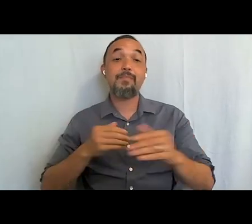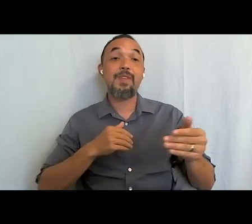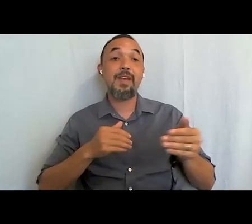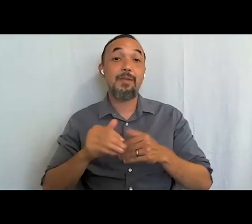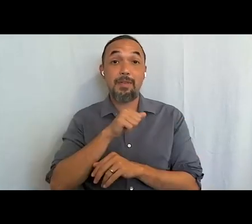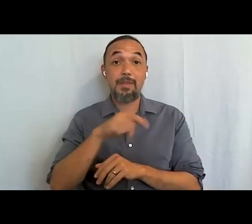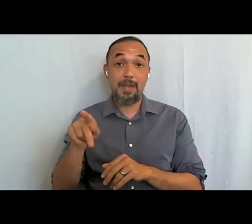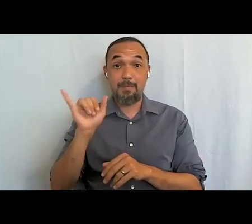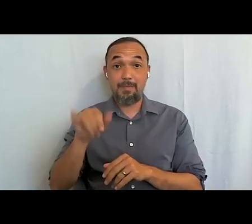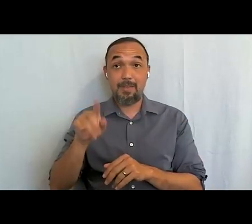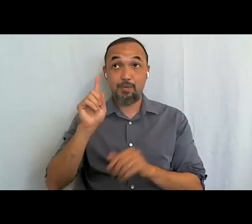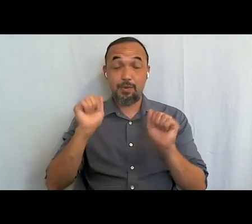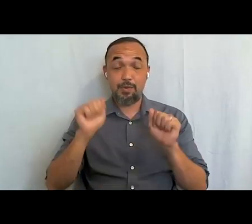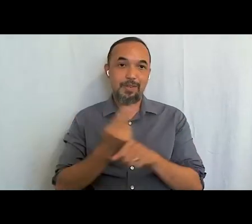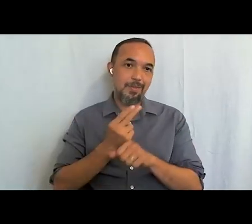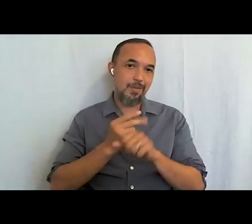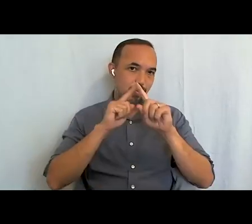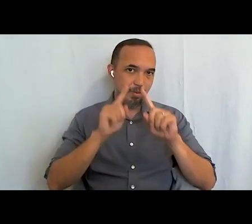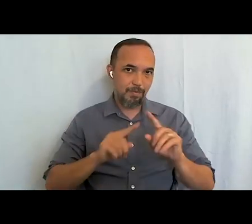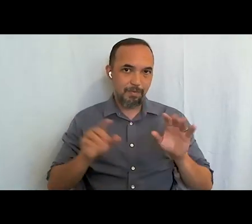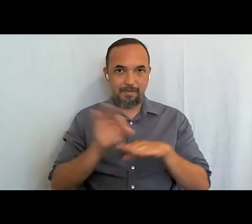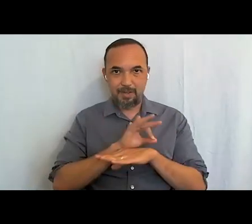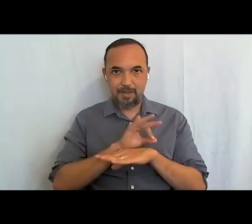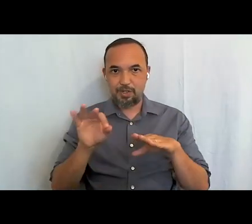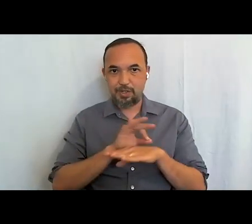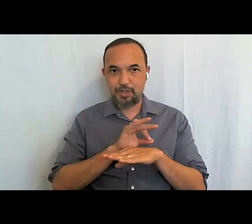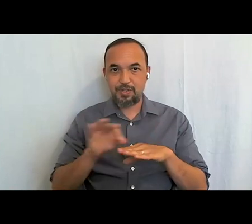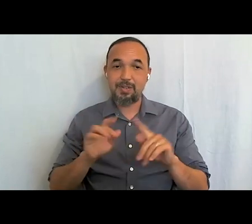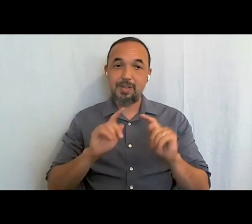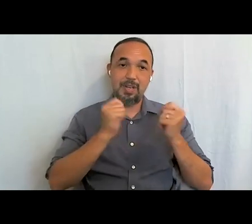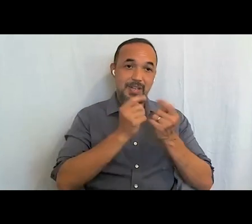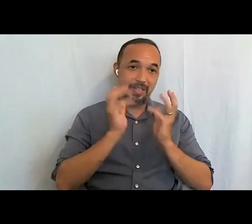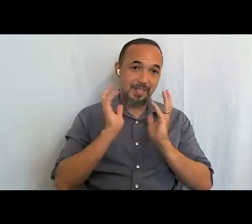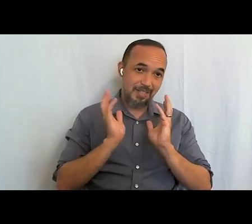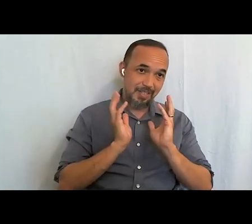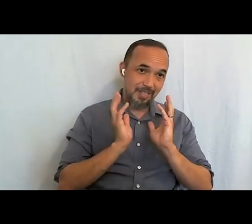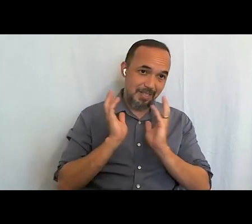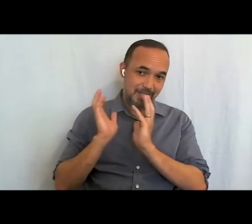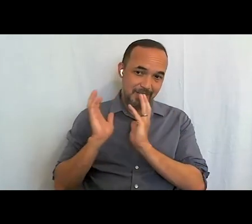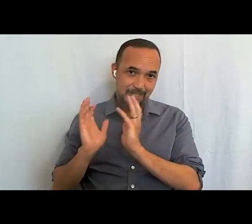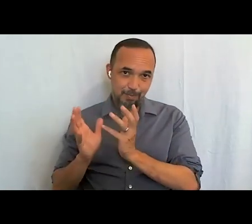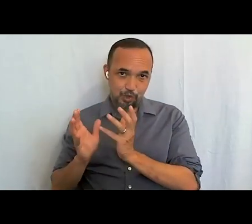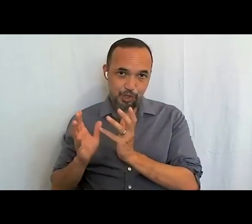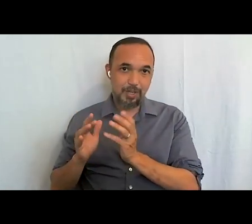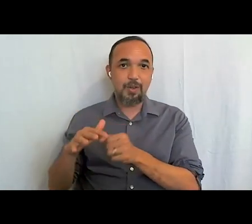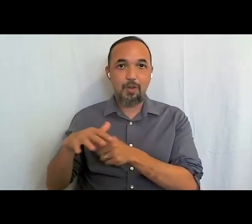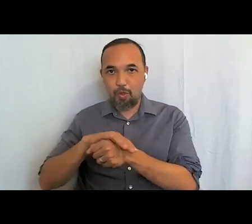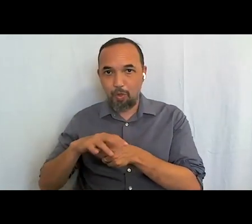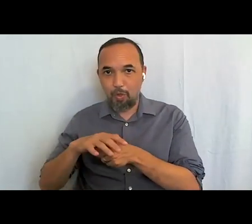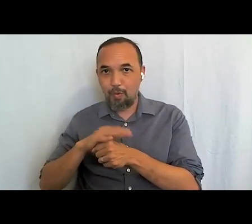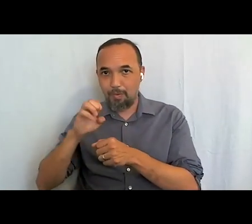certain functions. The team chat and the geo map are in there. You don't have that in the website. That's a very, they're two different architectures.